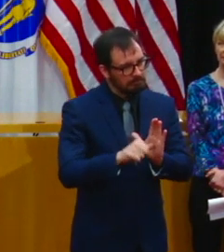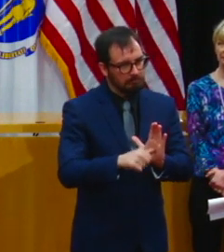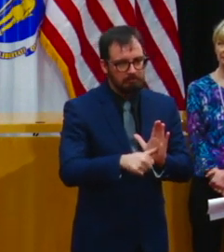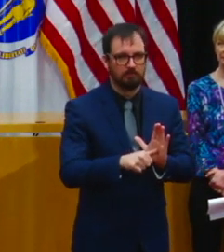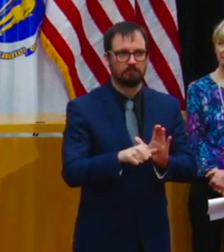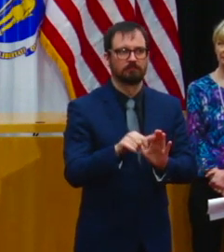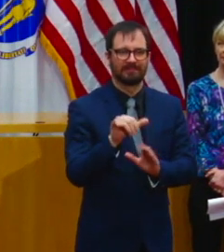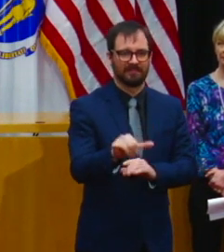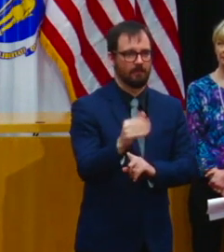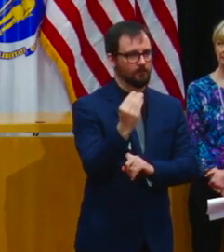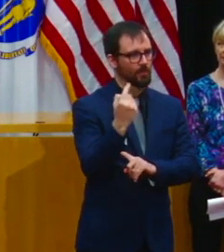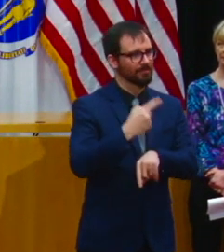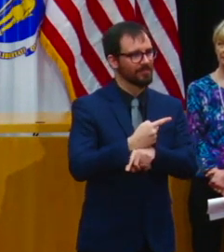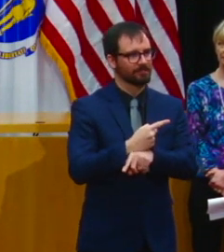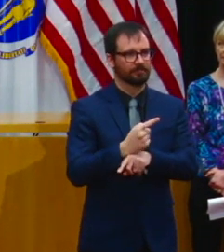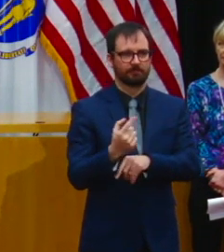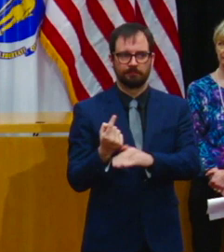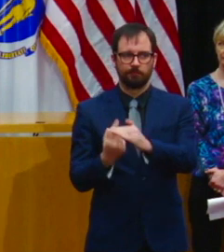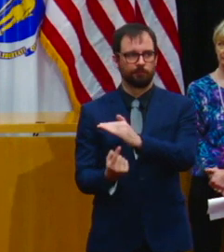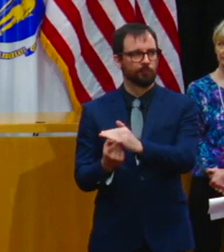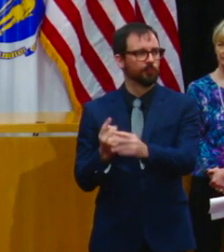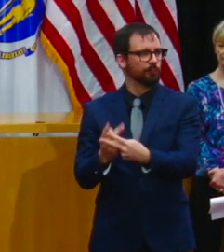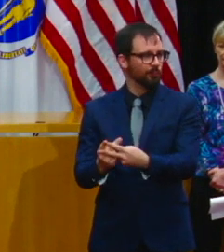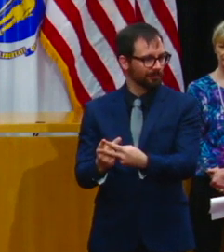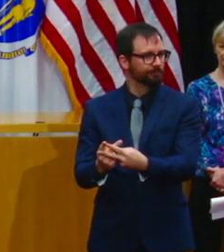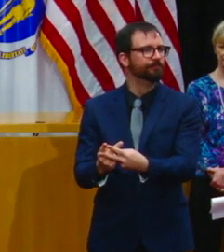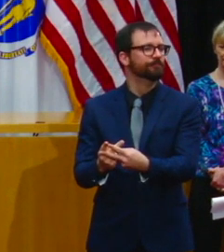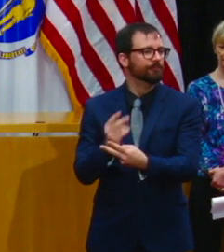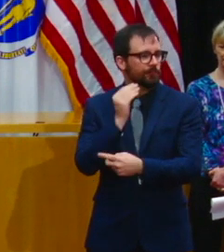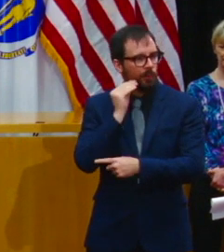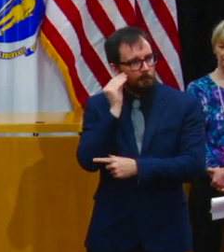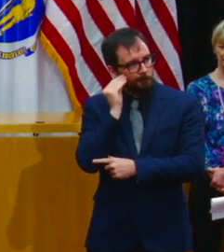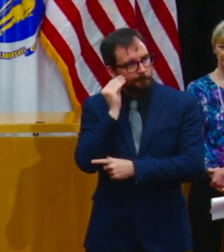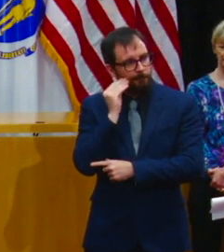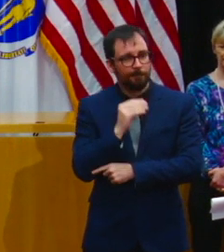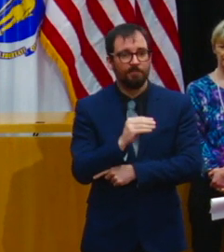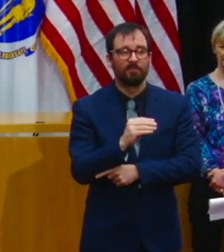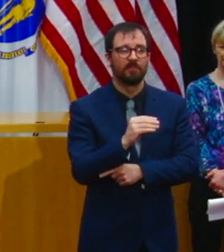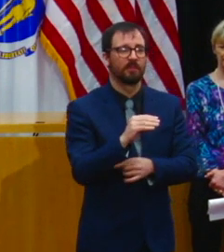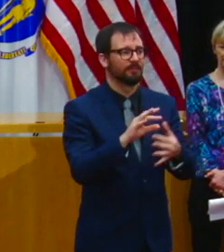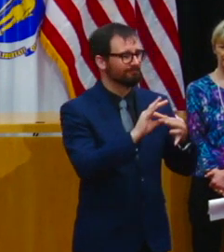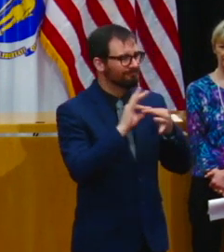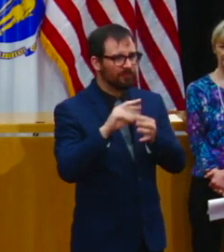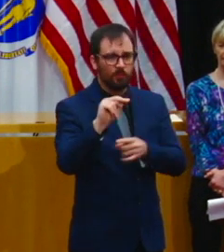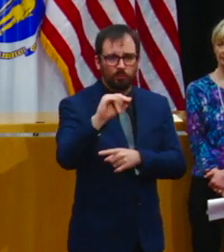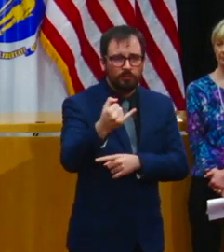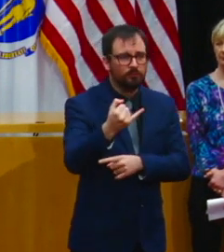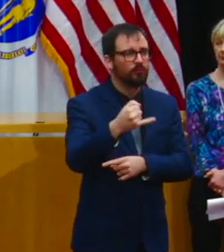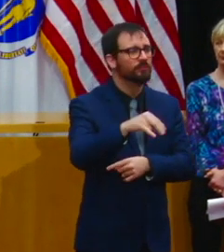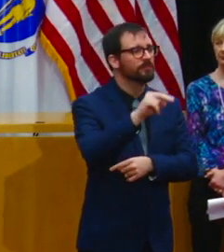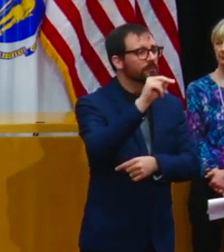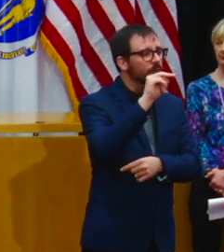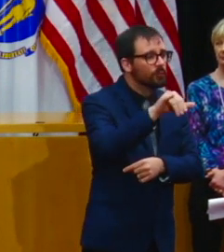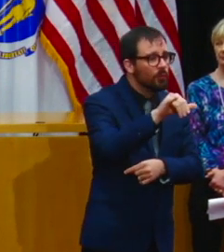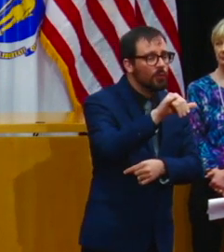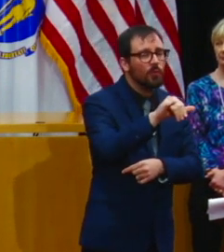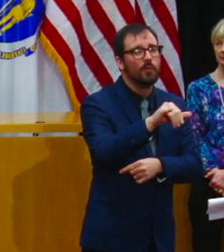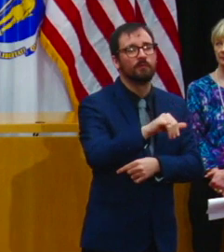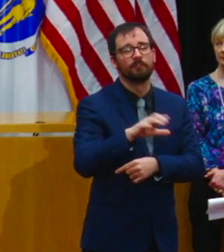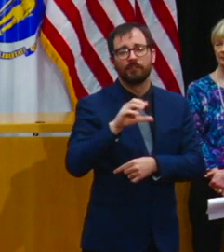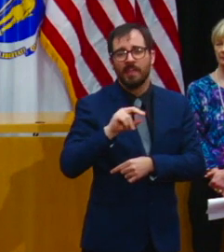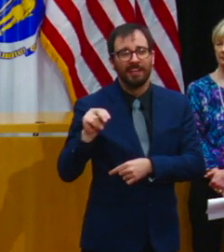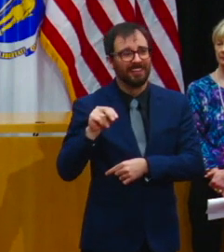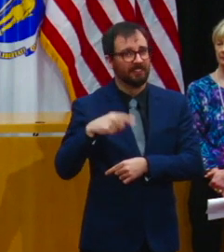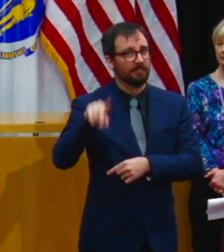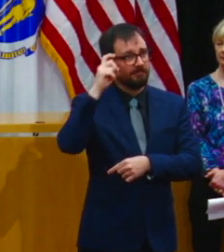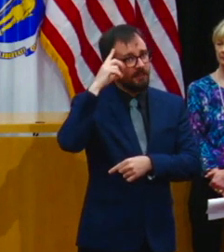New Jersey, and Lamont in Connecticut are also doing everything they can to slow the spread of the virus. Mayors, public